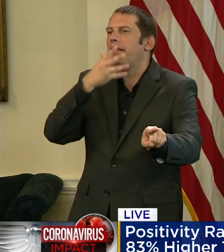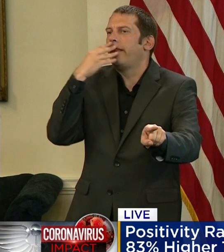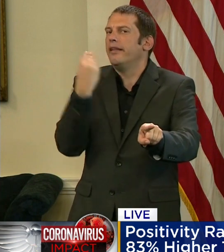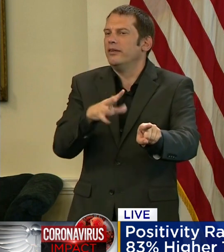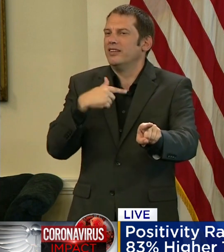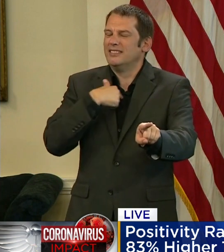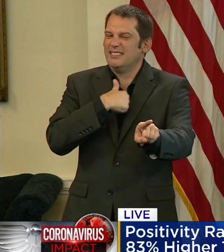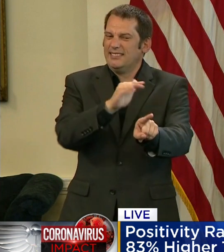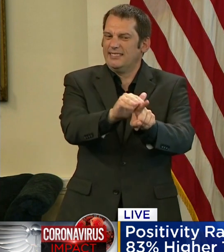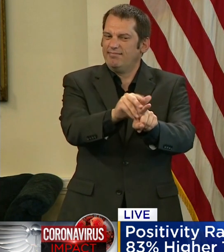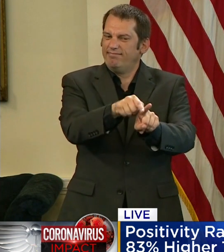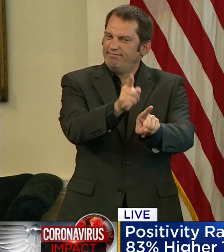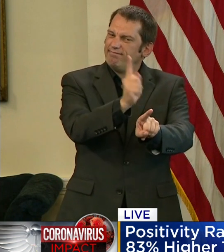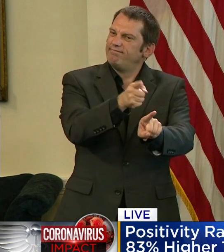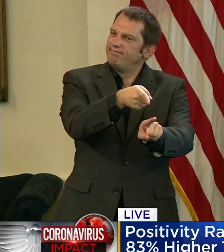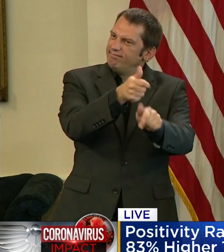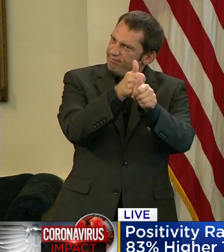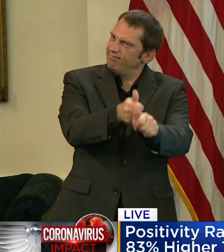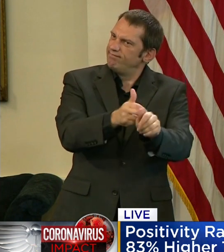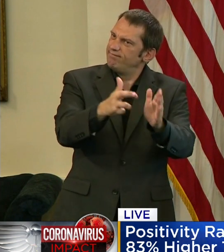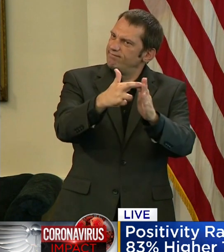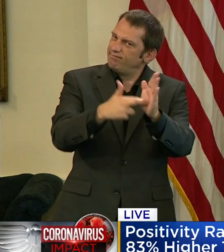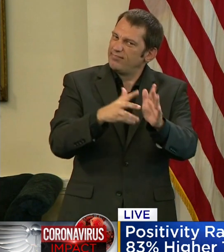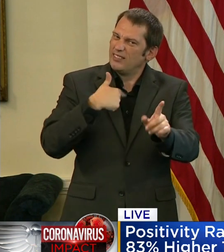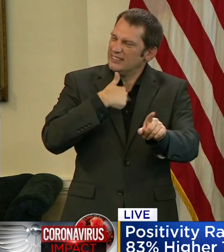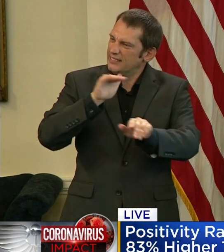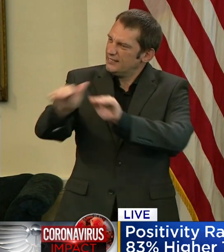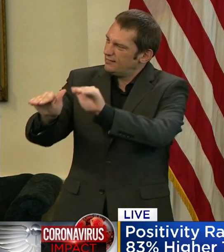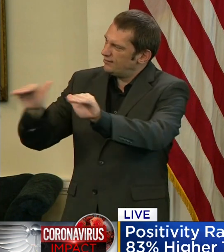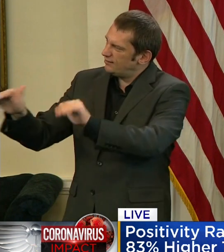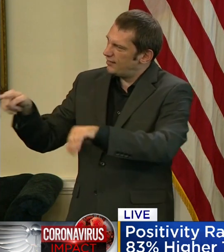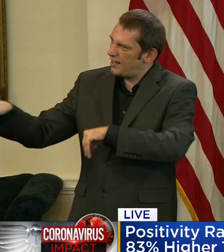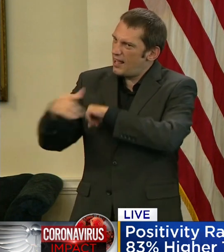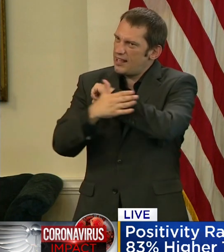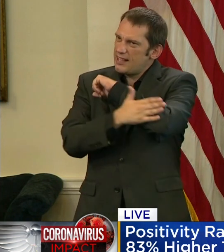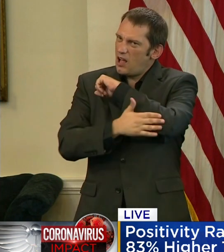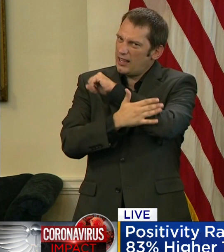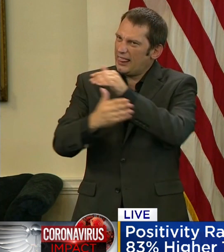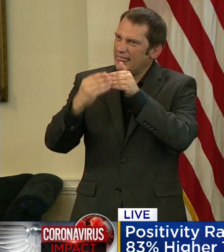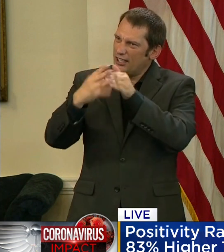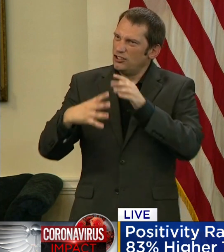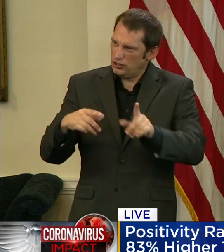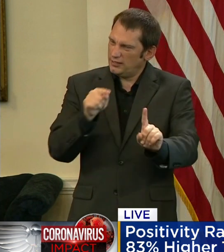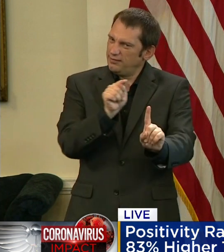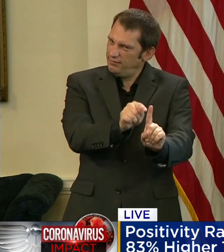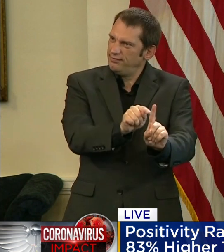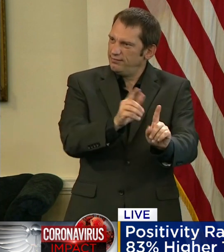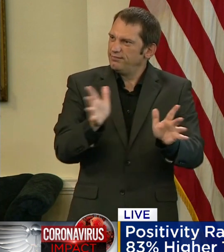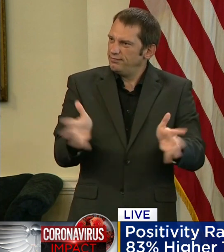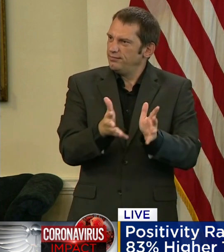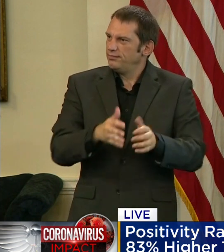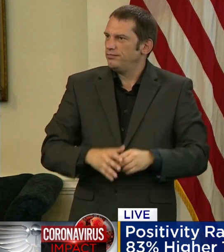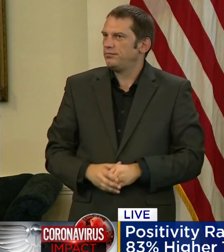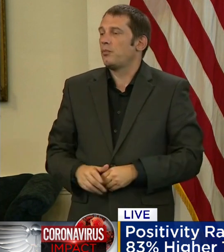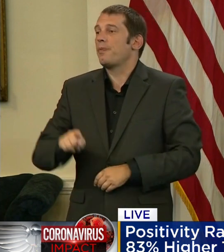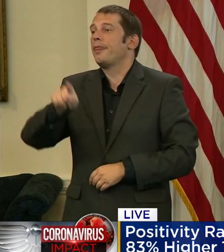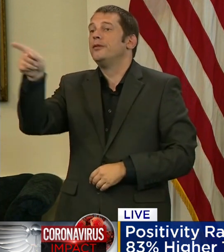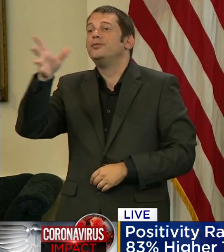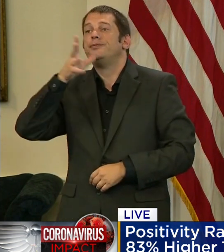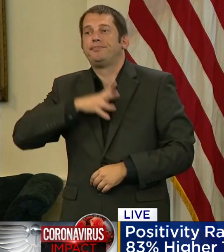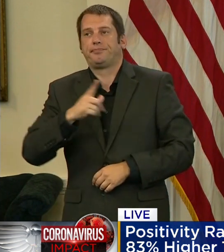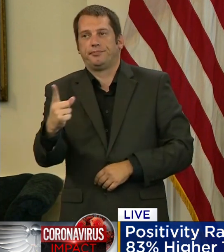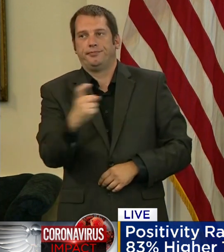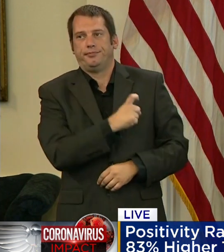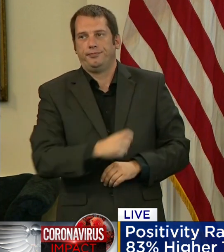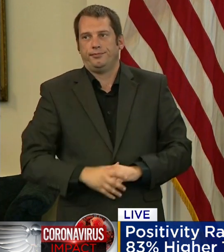to enforce the rules that have been in place for months and people just aren't listening to. Governor Hogan, might be a question for you